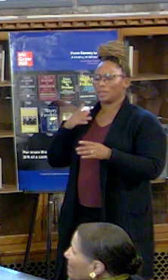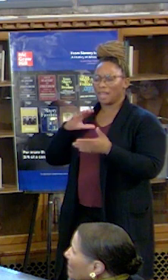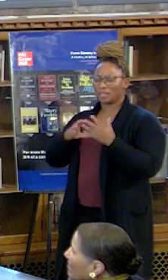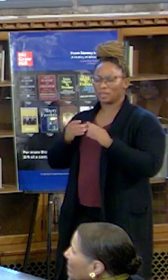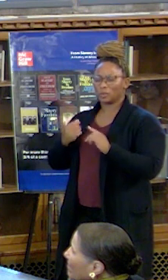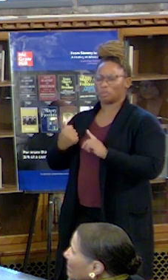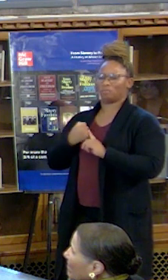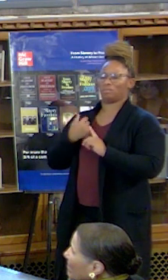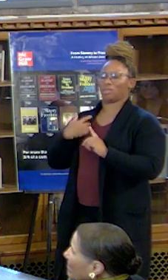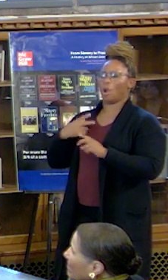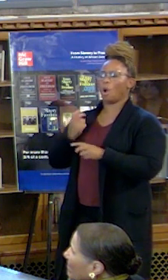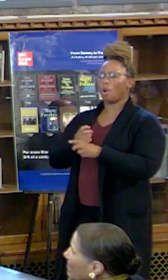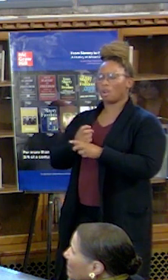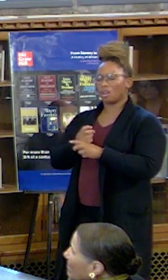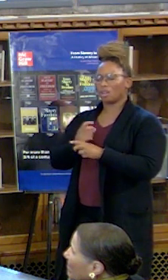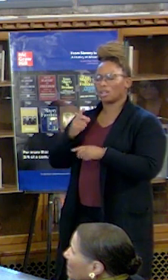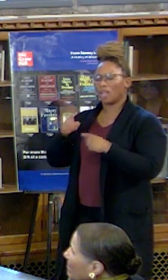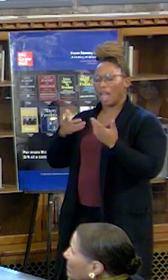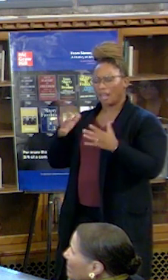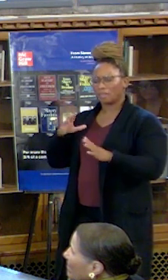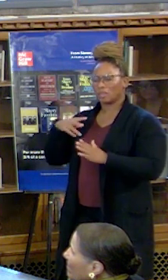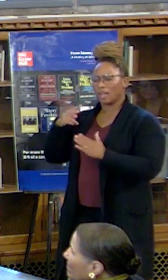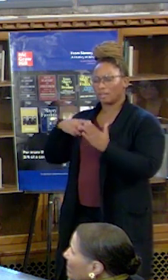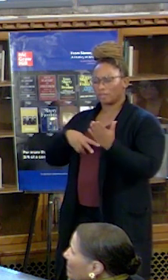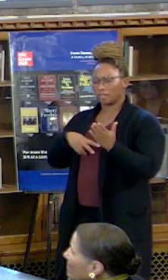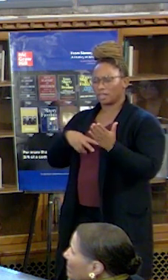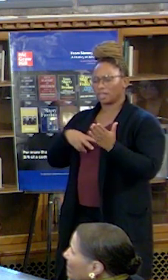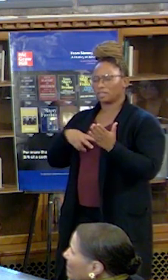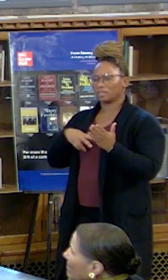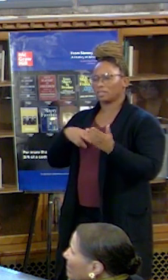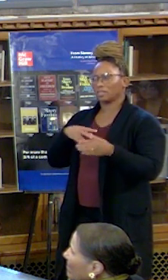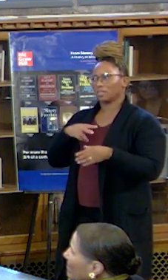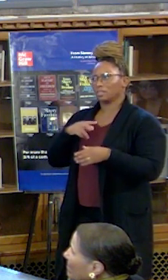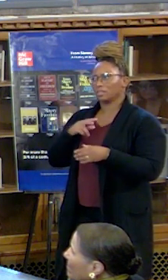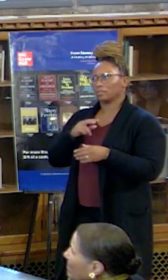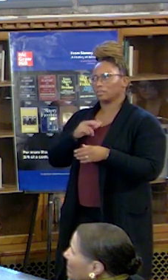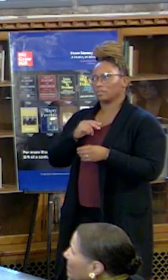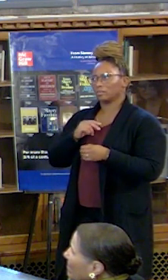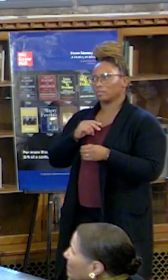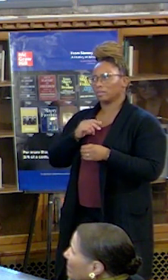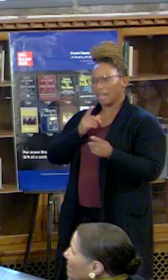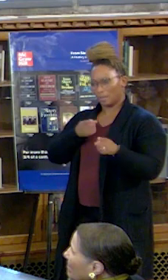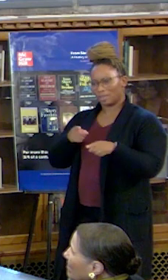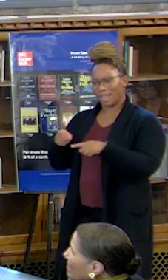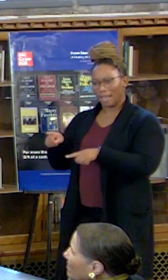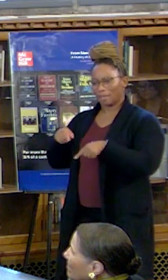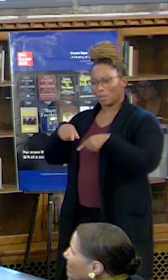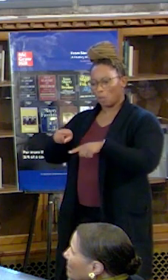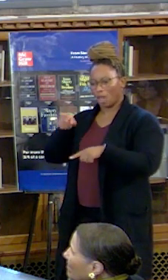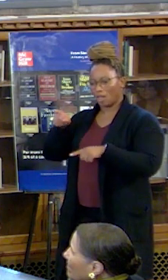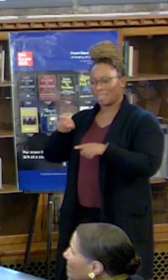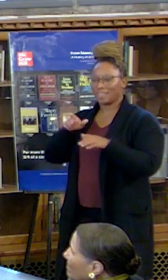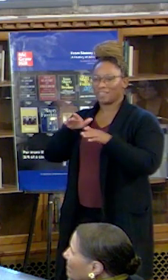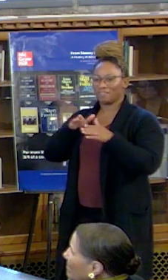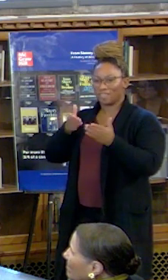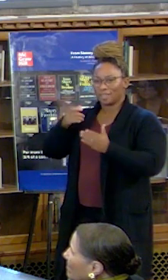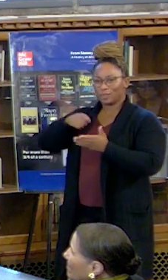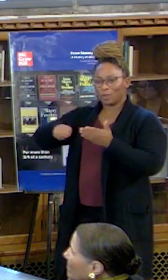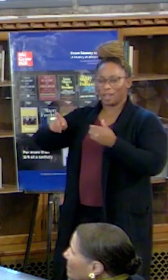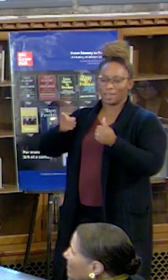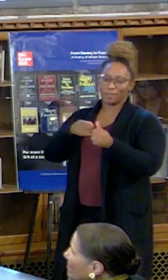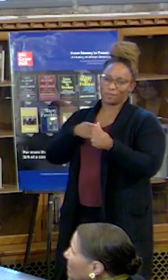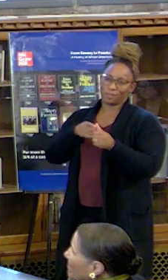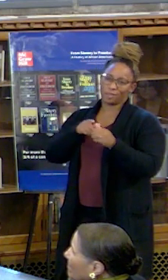harder once I read um that it was happening as he was finishing the first edition